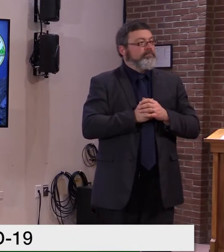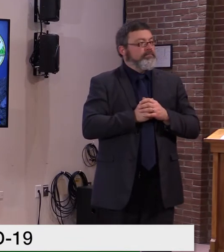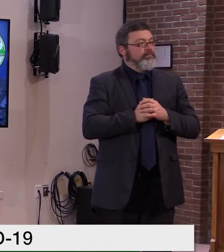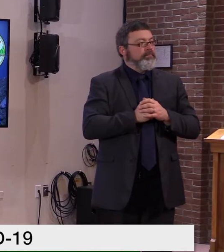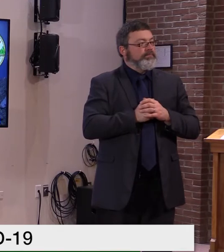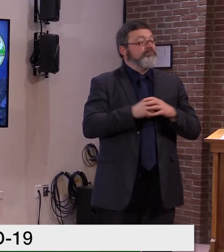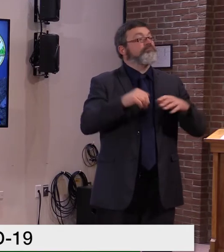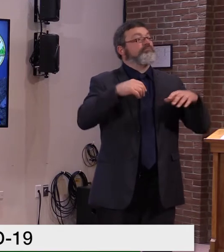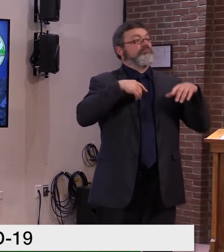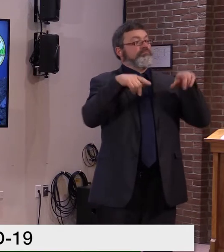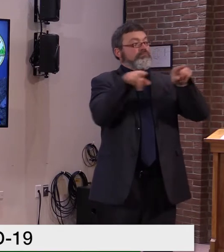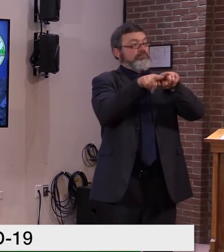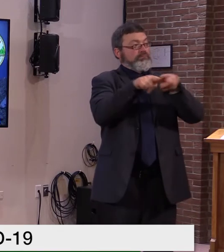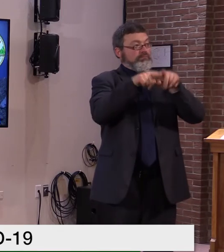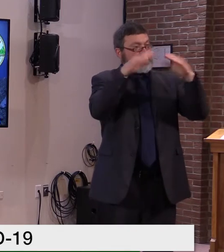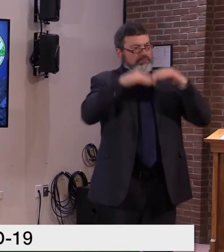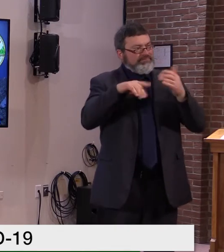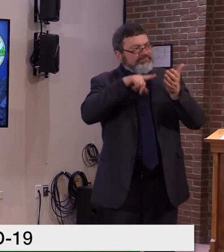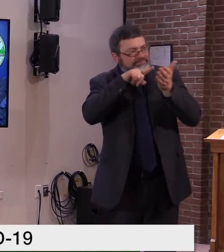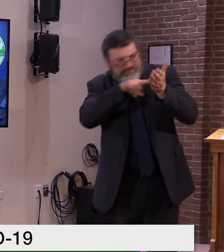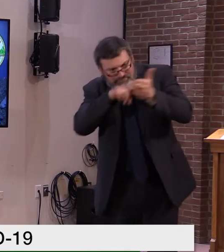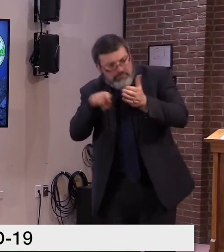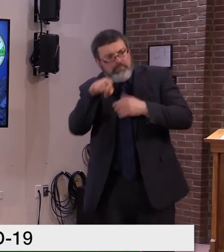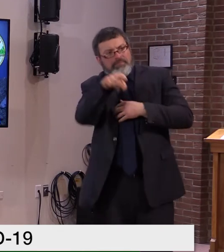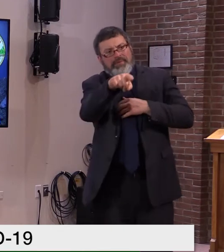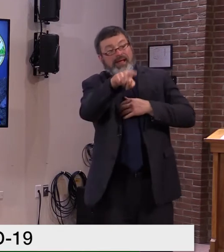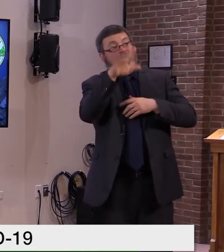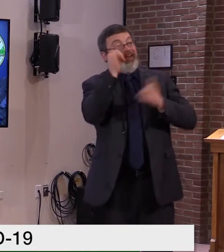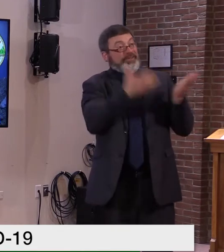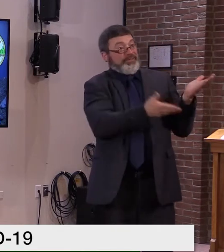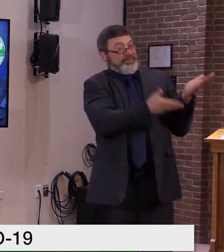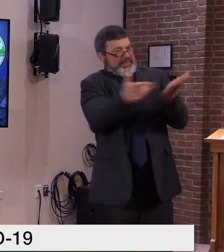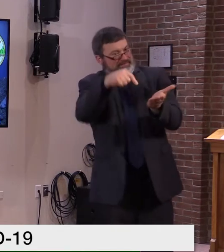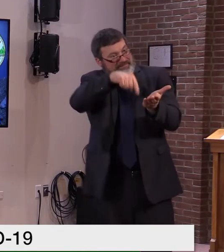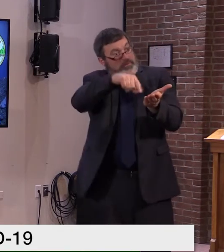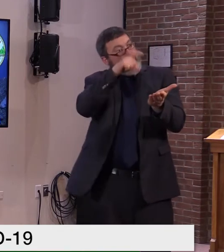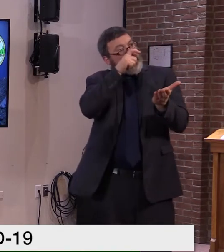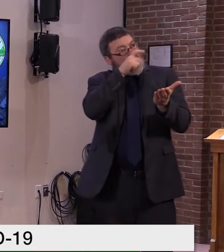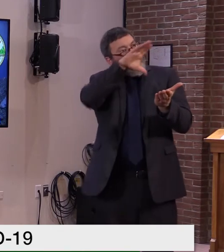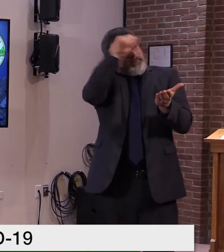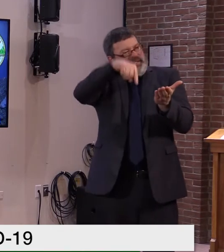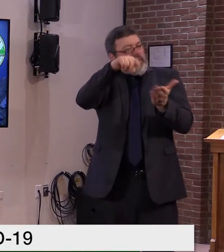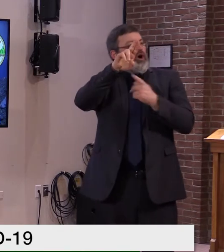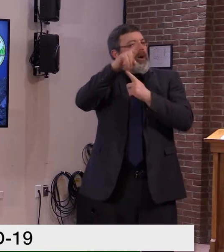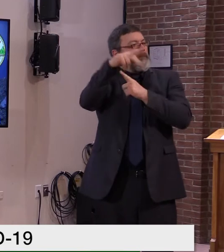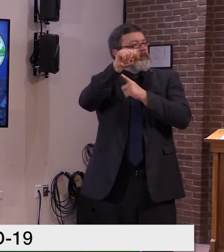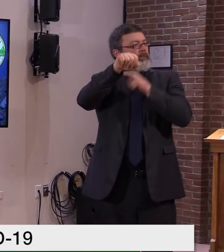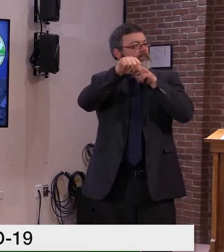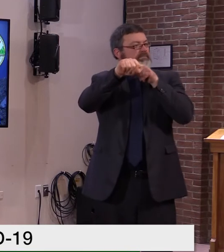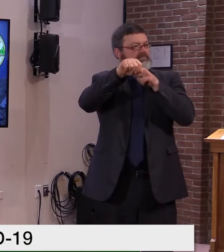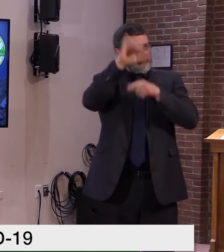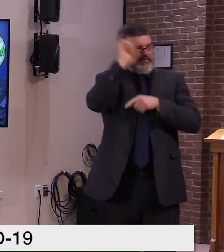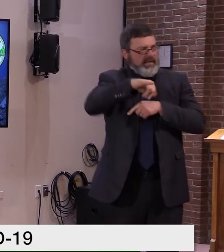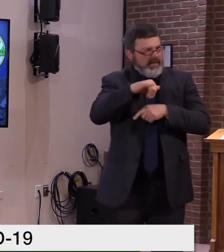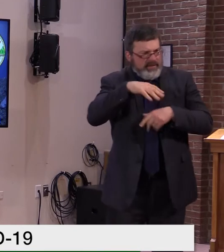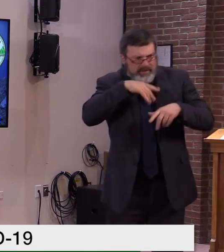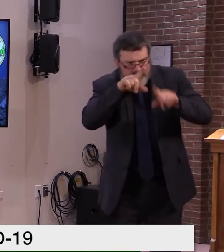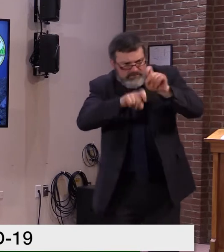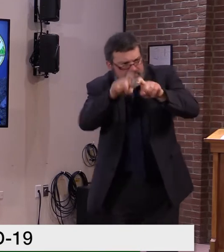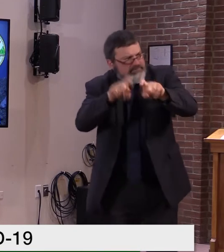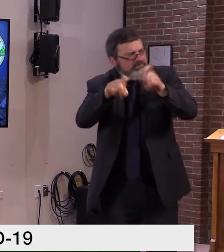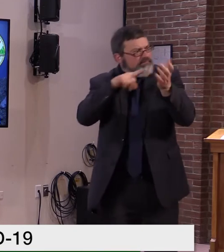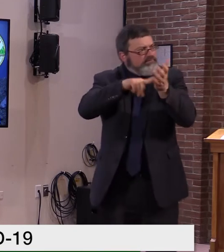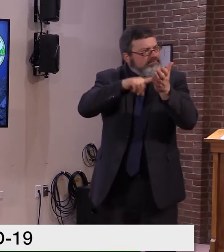Institute in Massachusetts. Samples arrived at the UPS facility in Somerville, Mass, processing